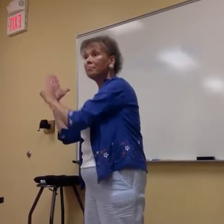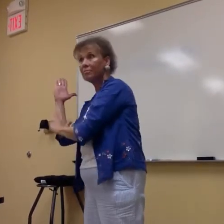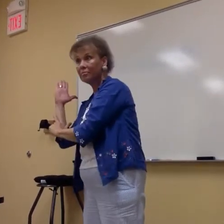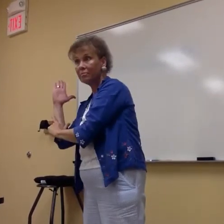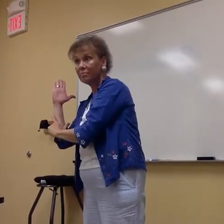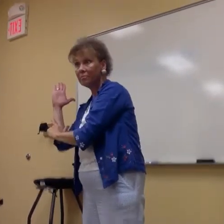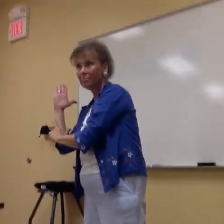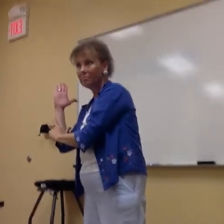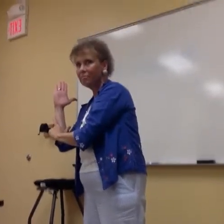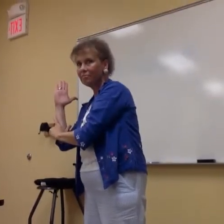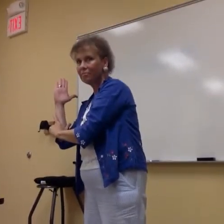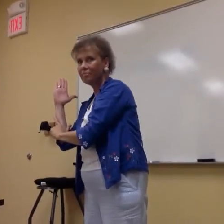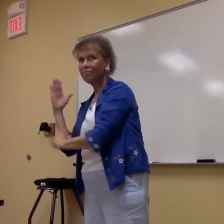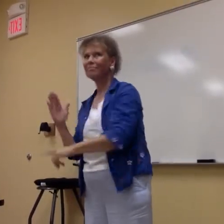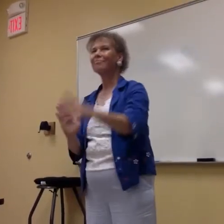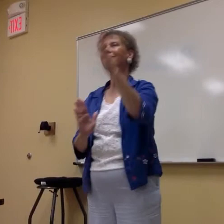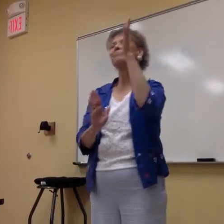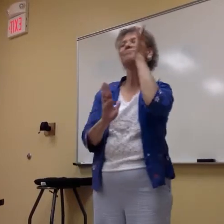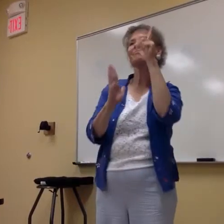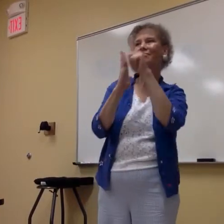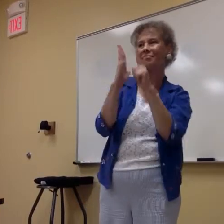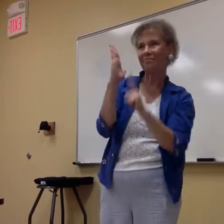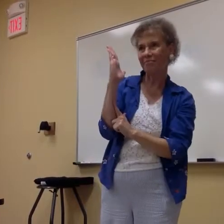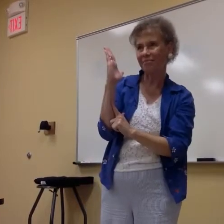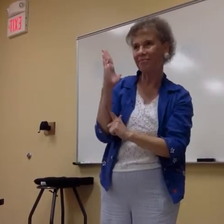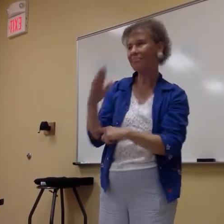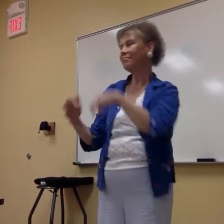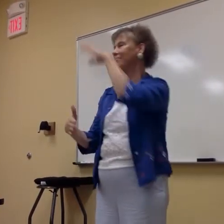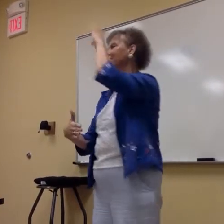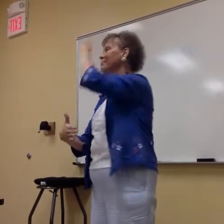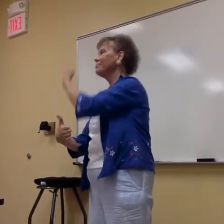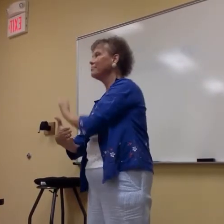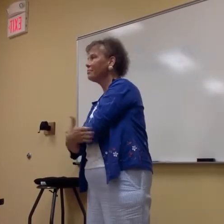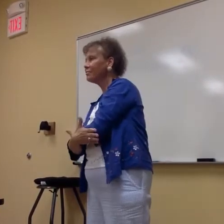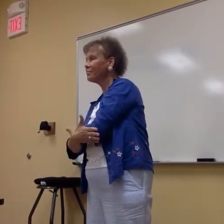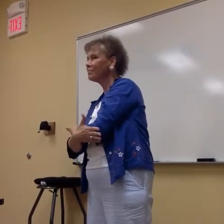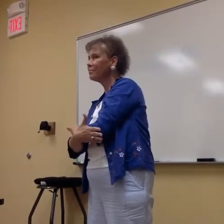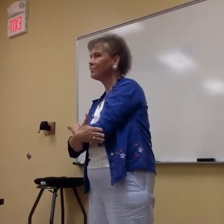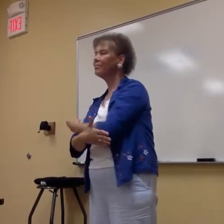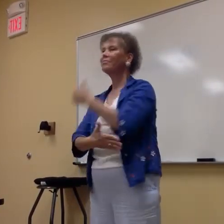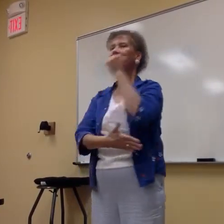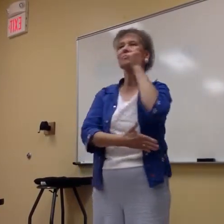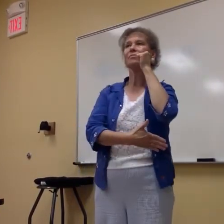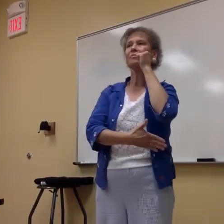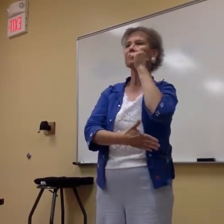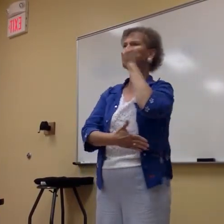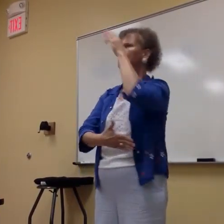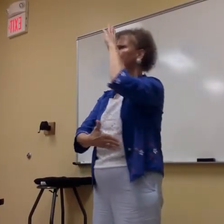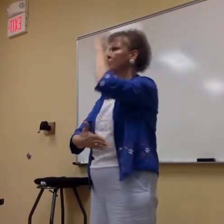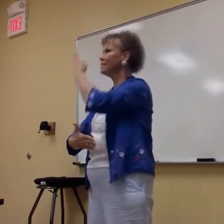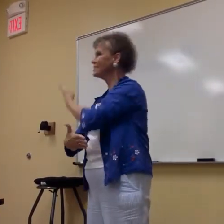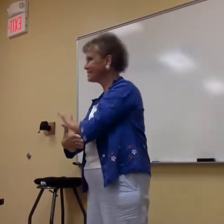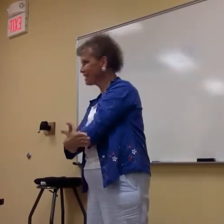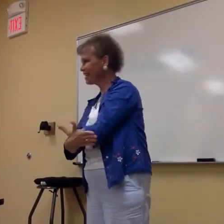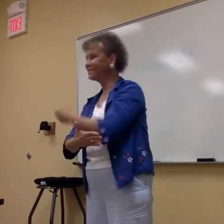Father-in-law. Mother-in-law. Son. Son-in-law. Son. Son. Daughter.